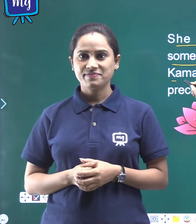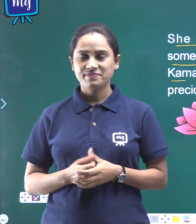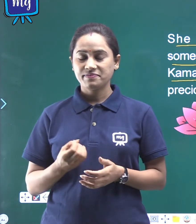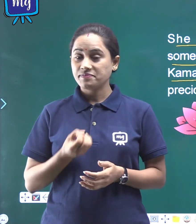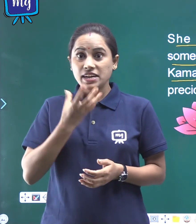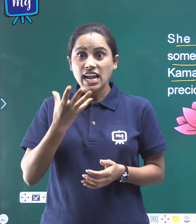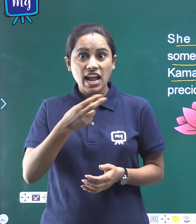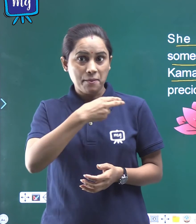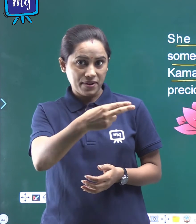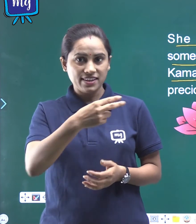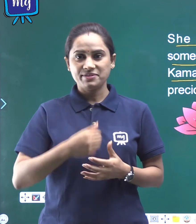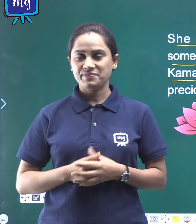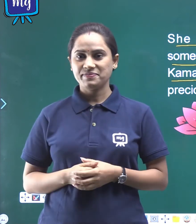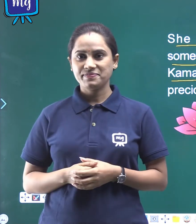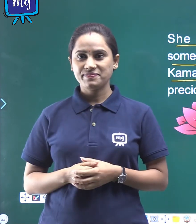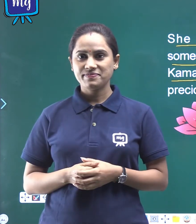Kamla,